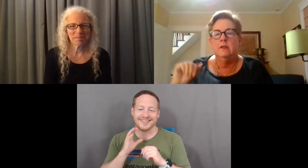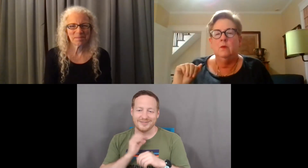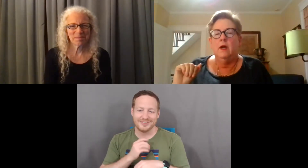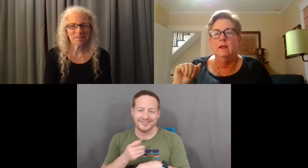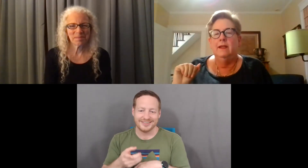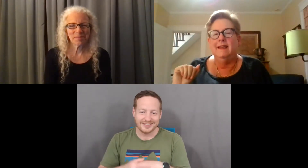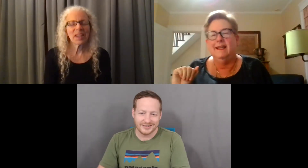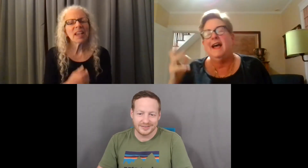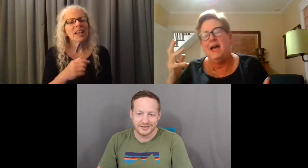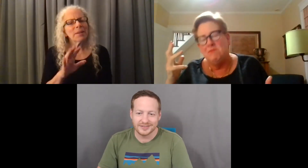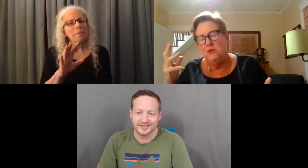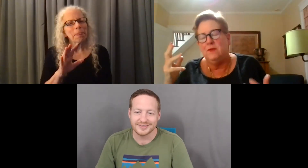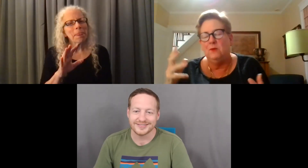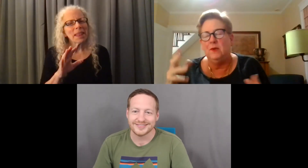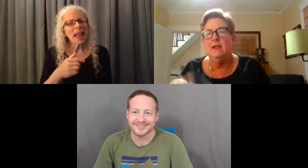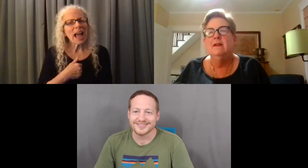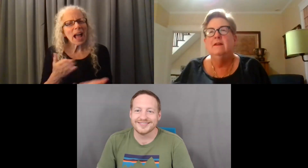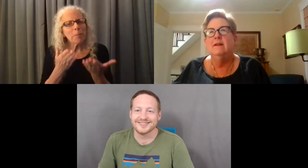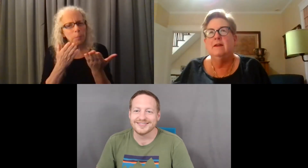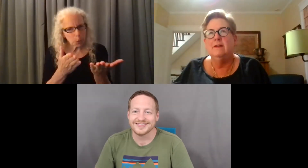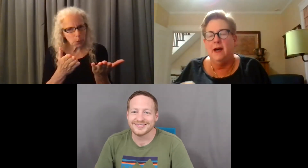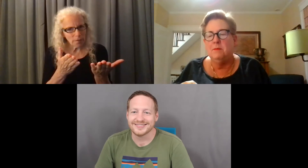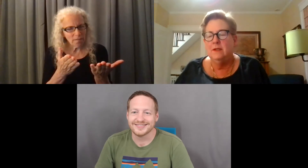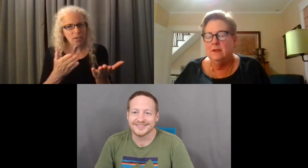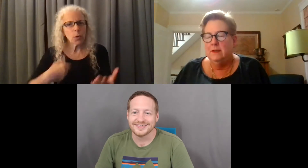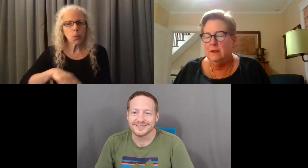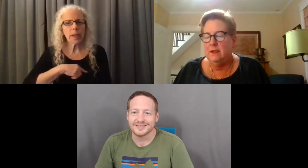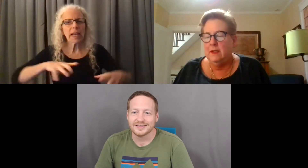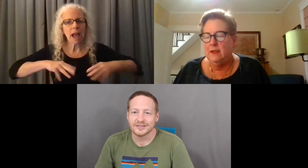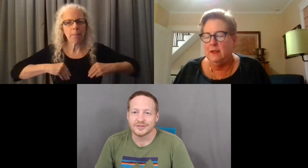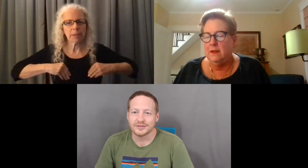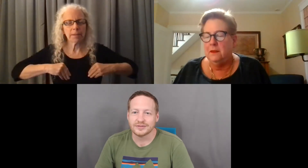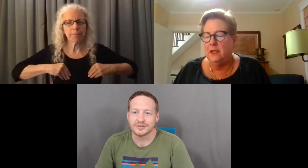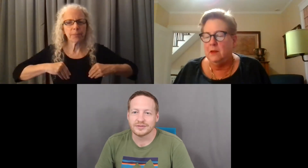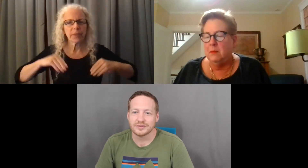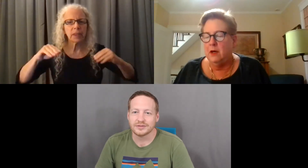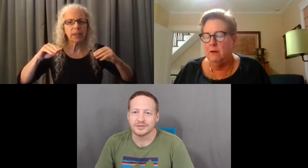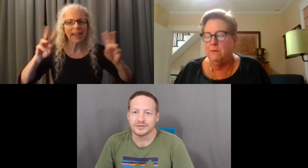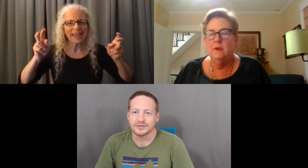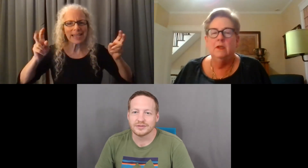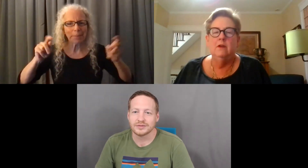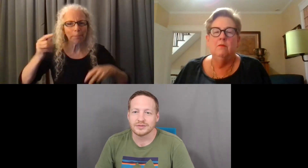So I move that we adopt the theme of